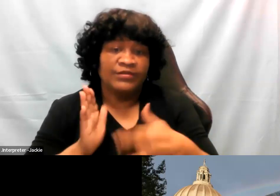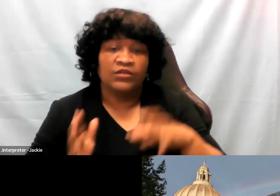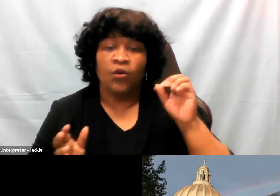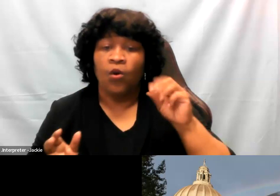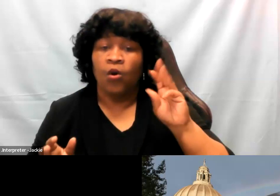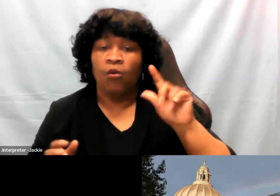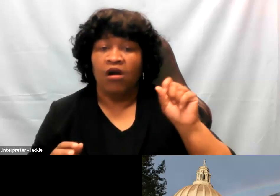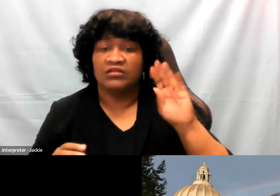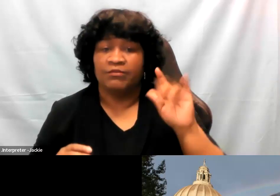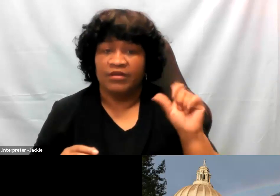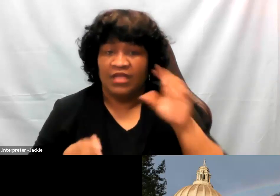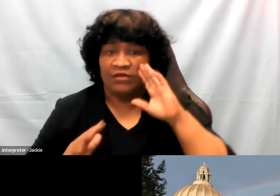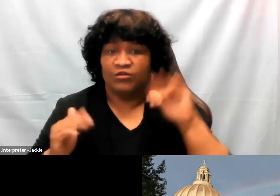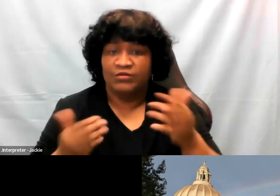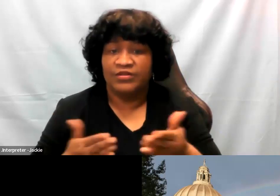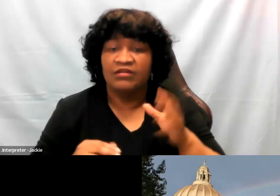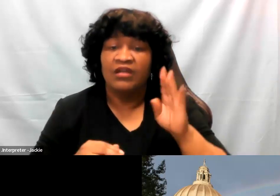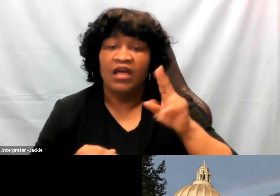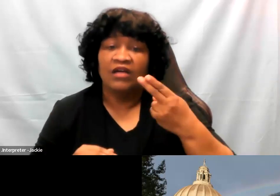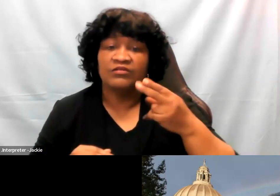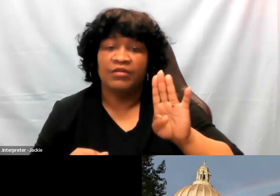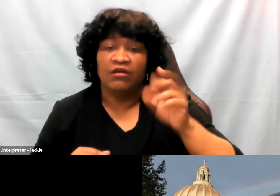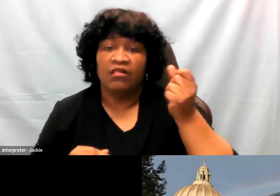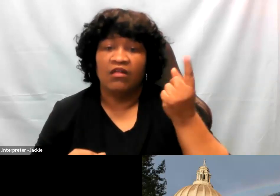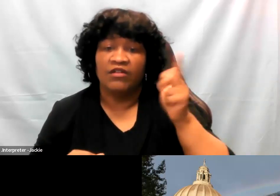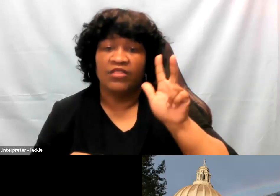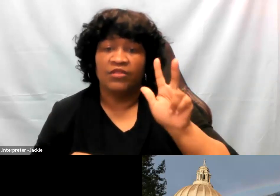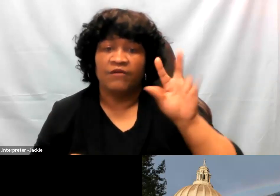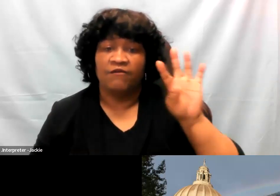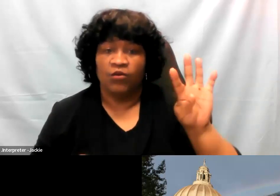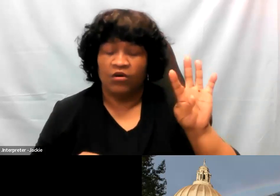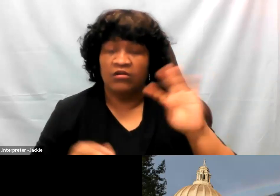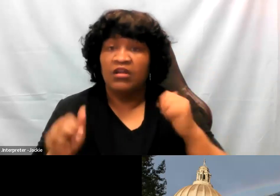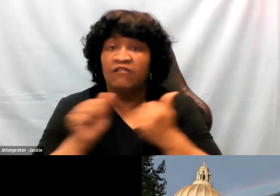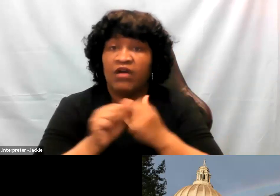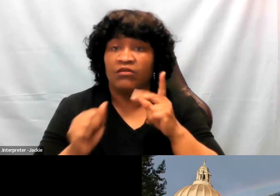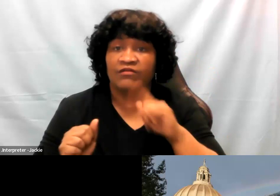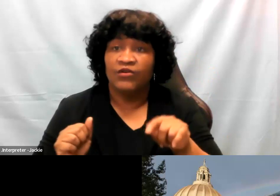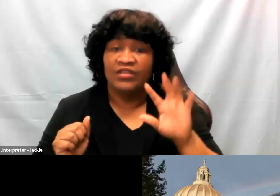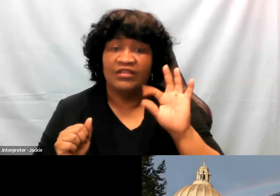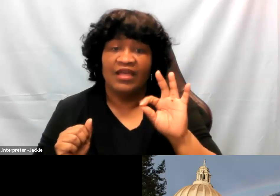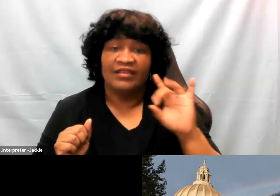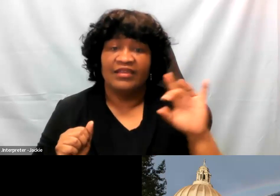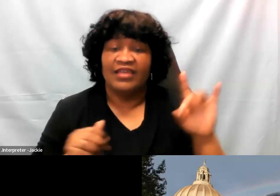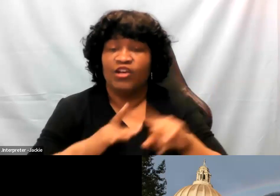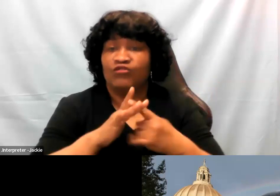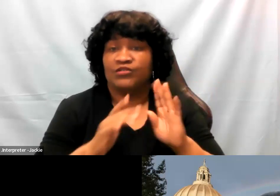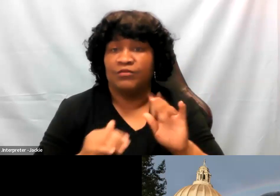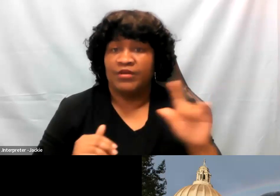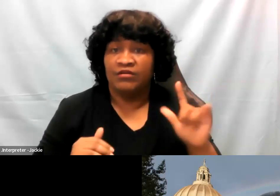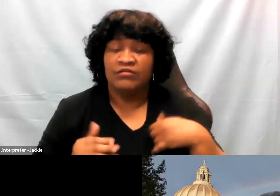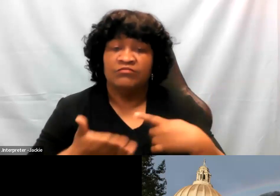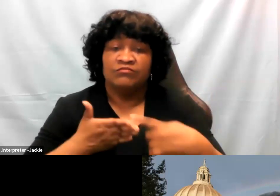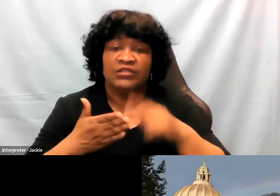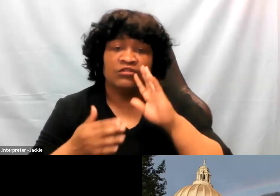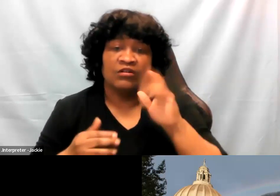not. House Bill 1134. This was the follow-up to the 988 original bill. We talked about how